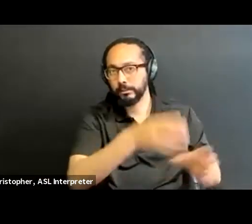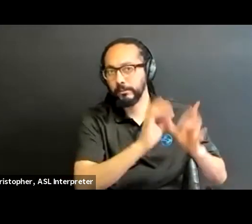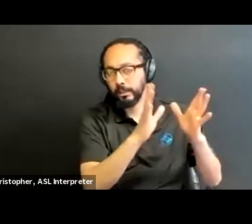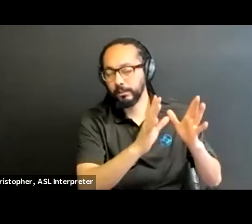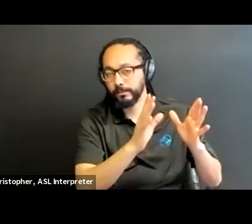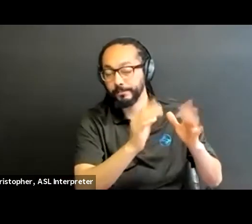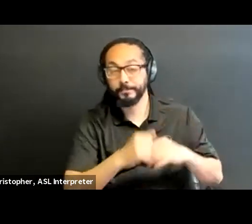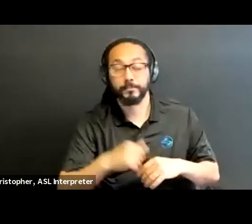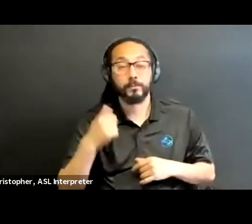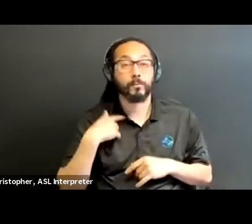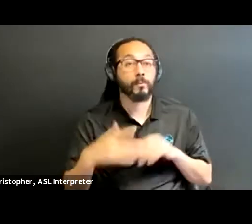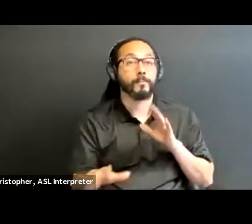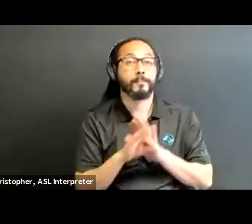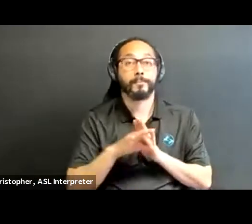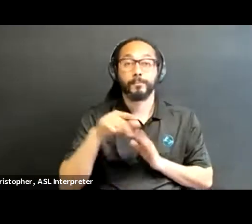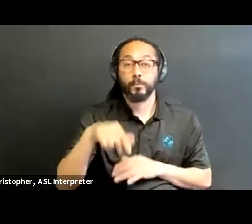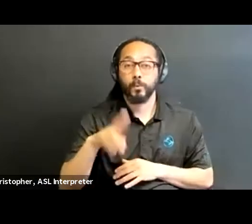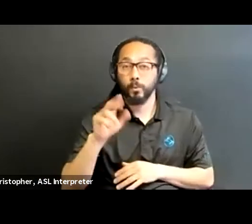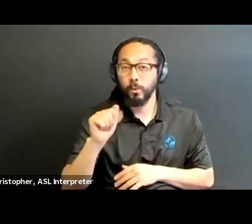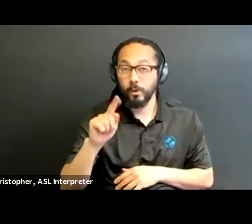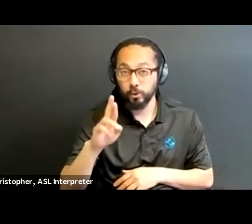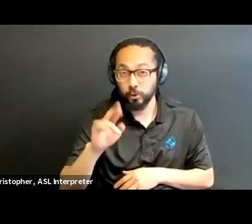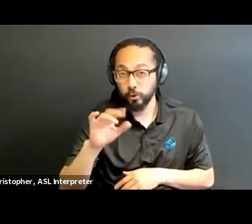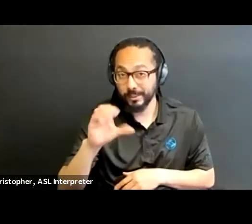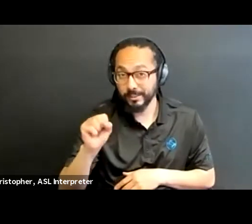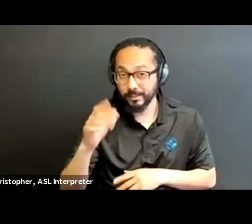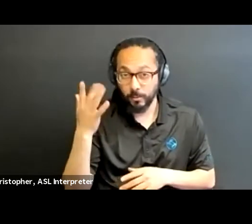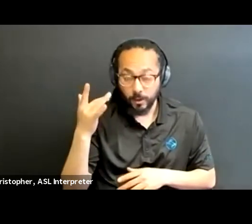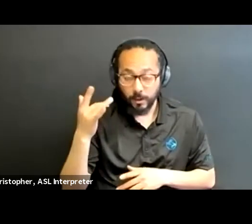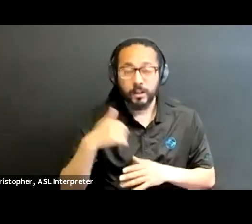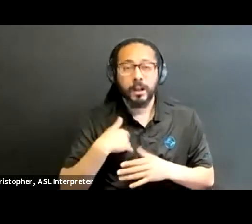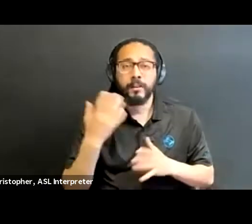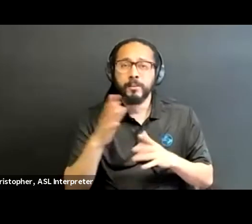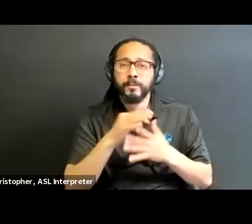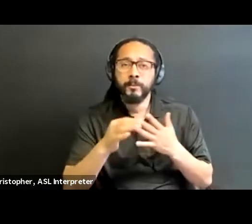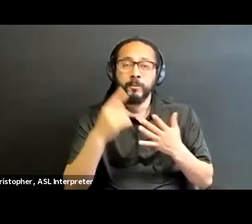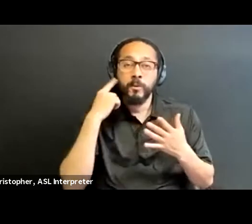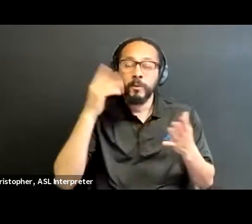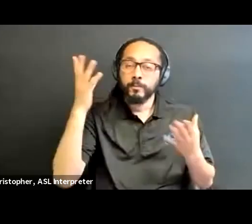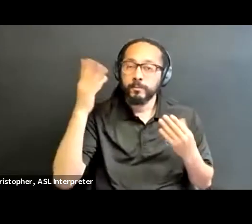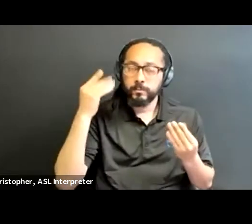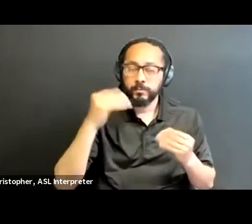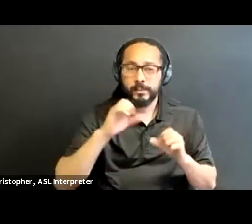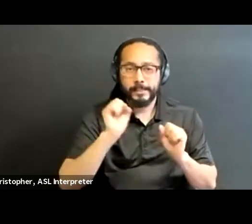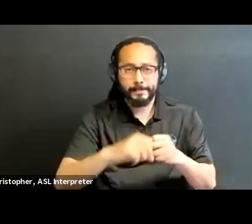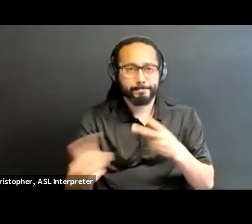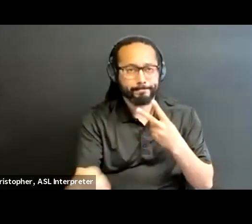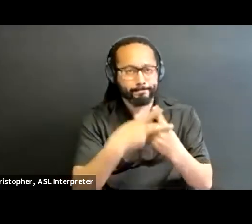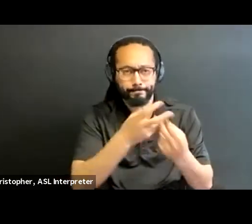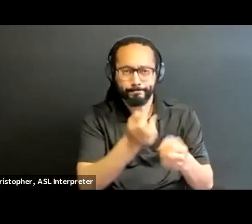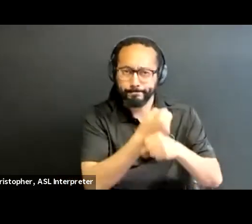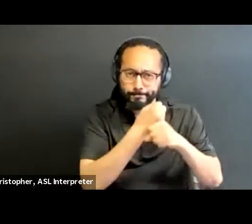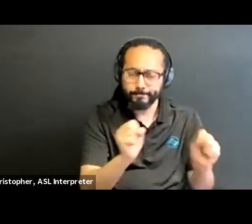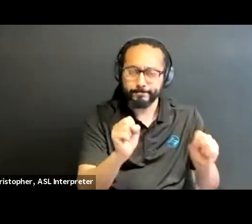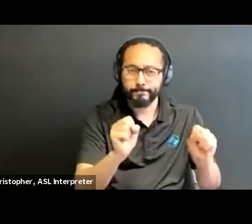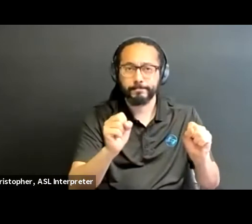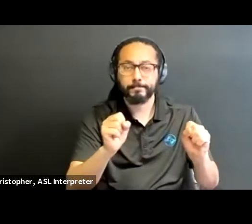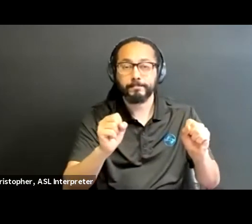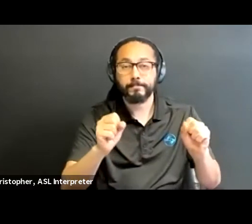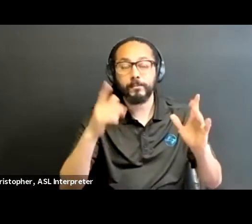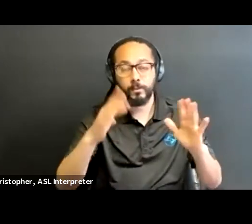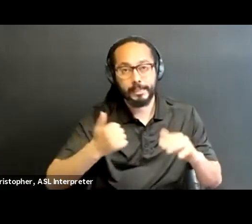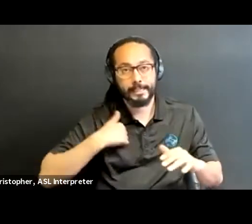Qualtrics because there was options for data to be stored securely and up to Canadian standards, as opposed to the standards of another country,